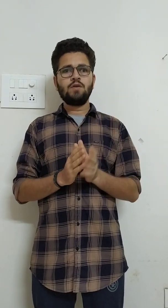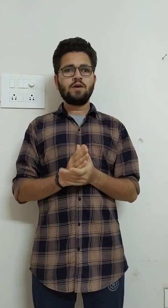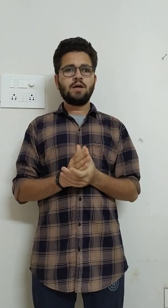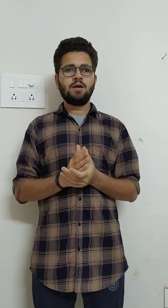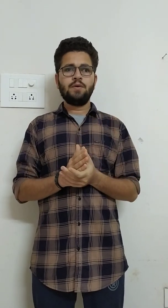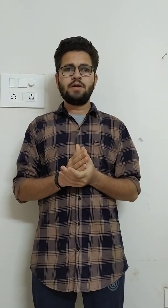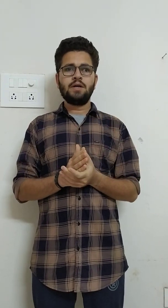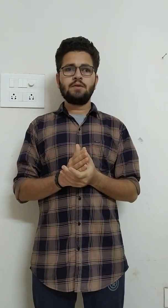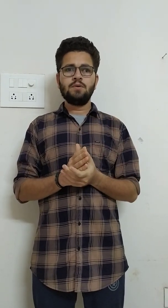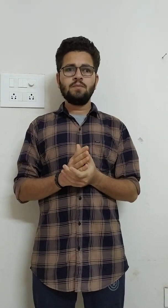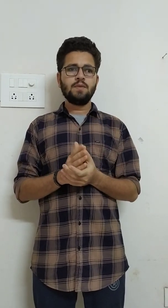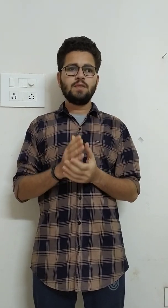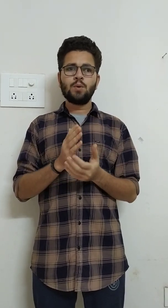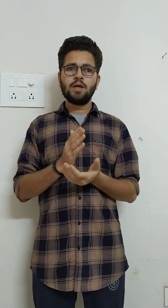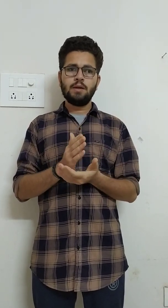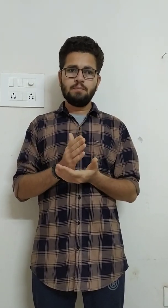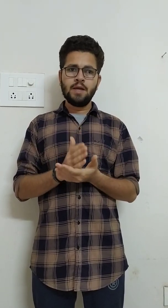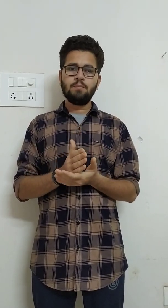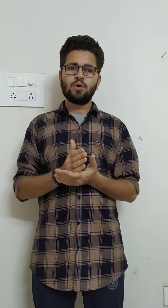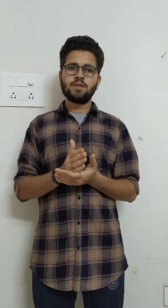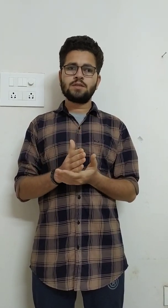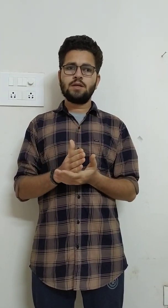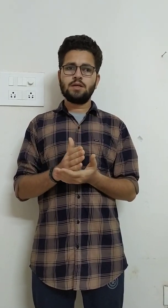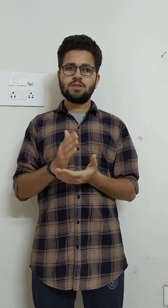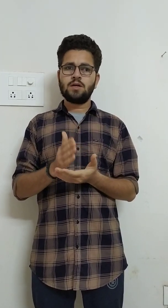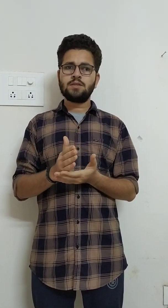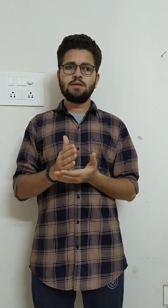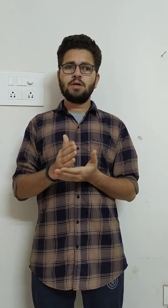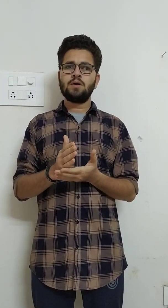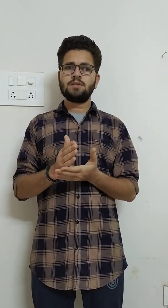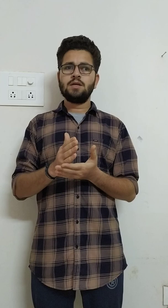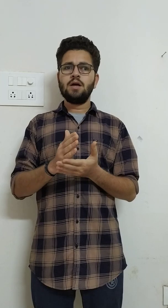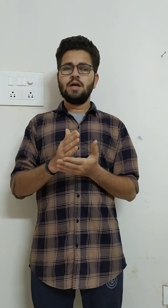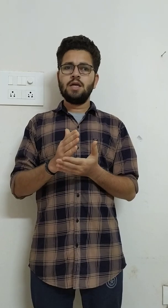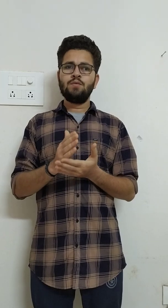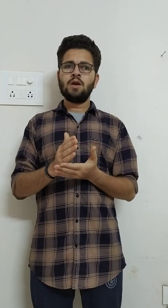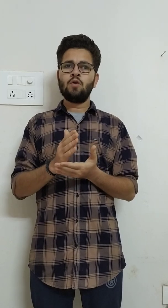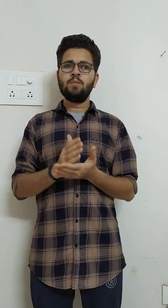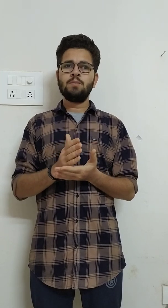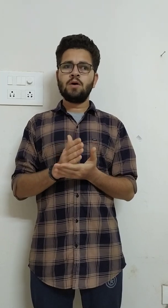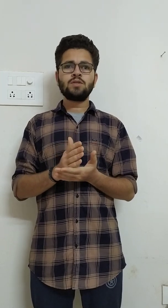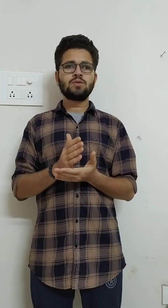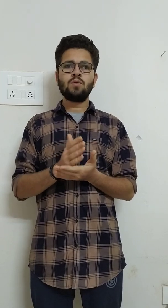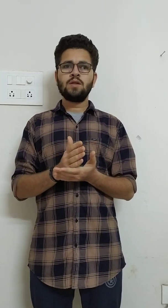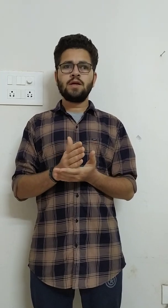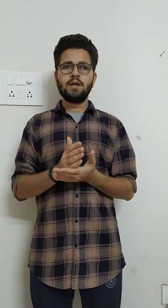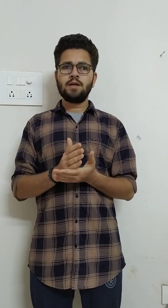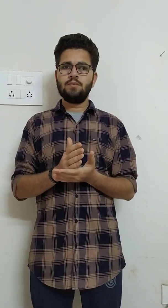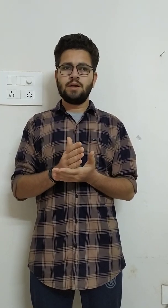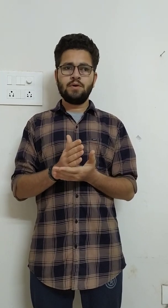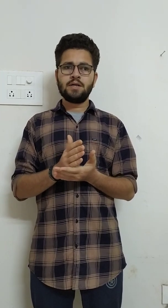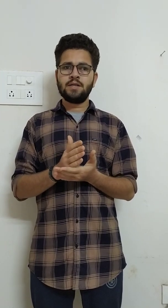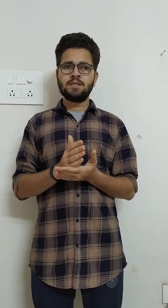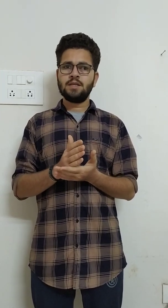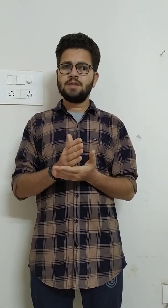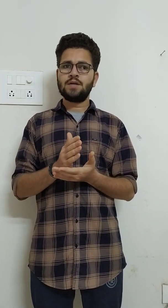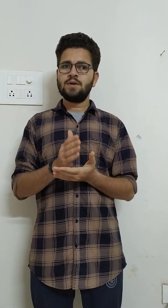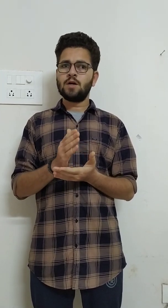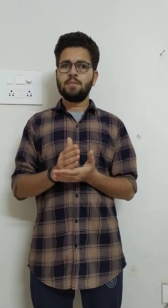qualify for the interview, now the main process starts, because even how many marks you score in the written test, that will not